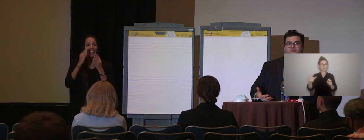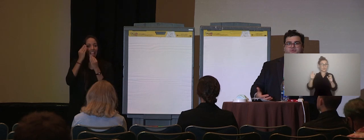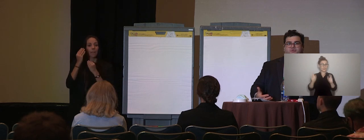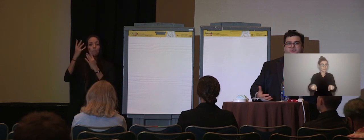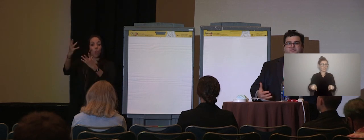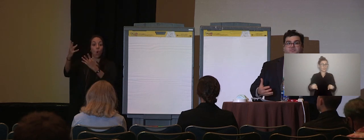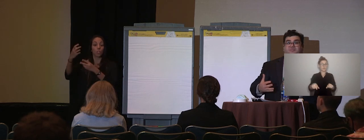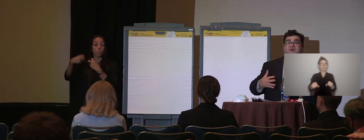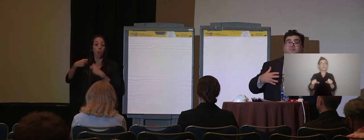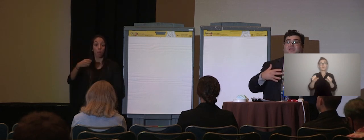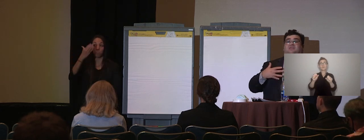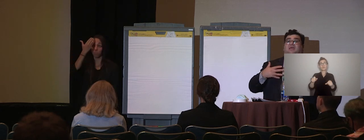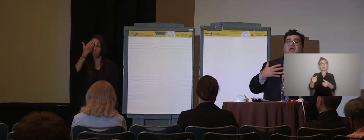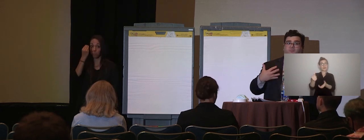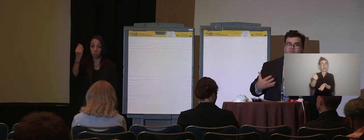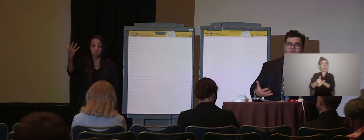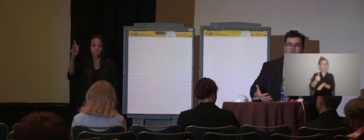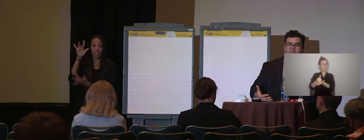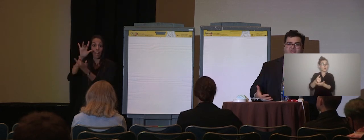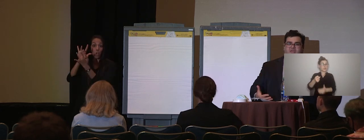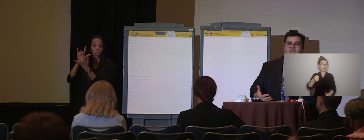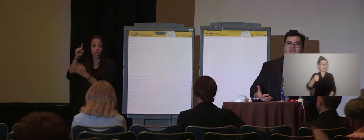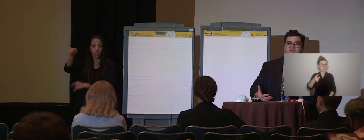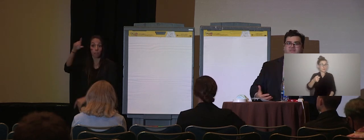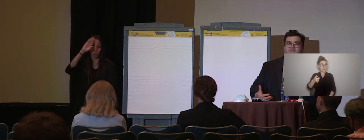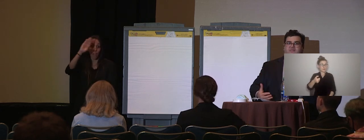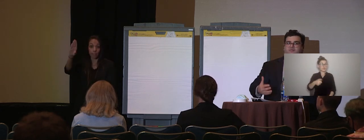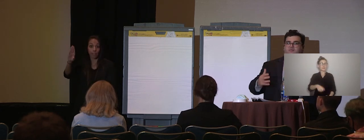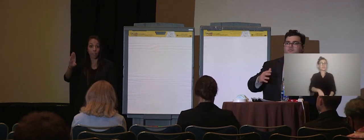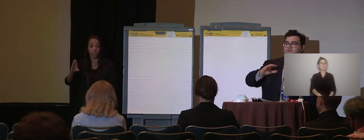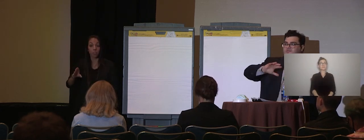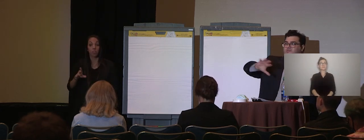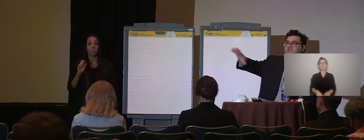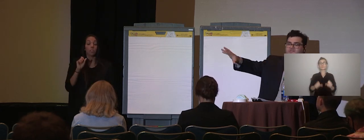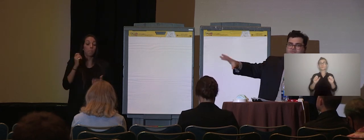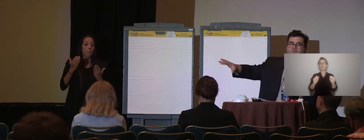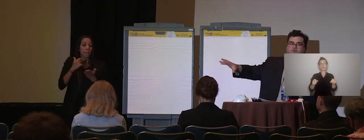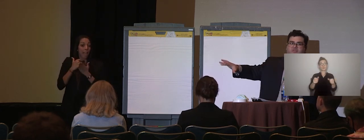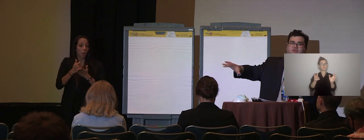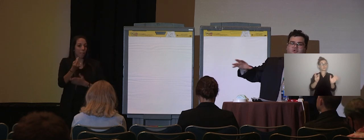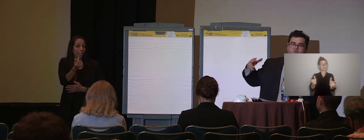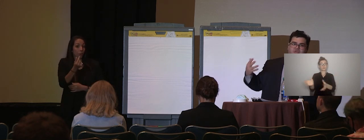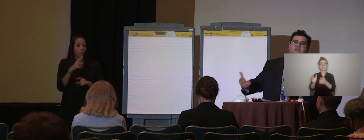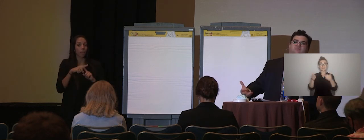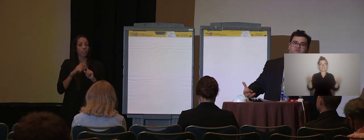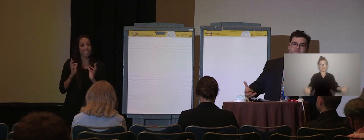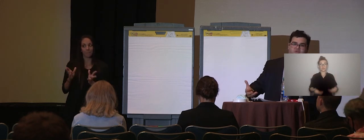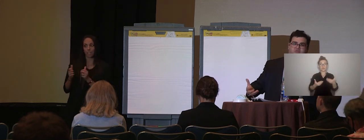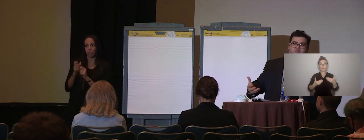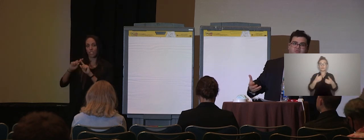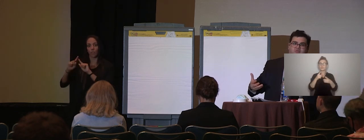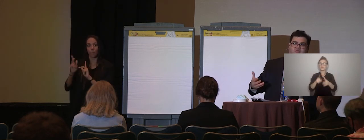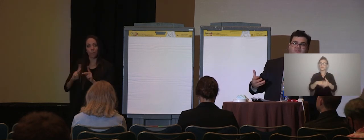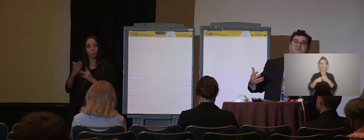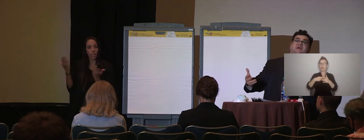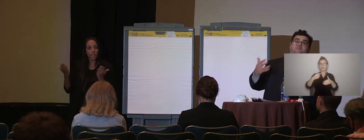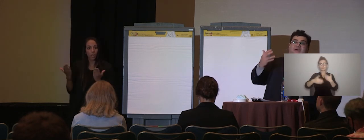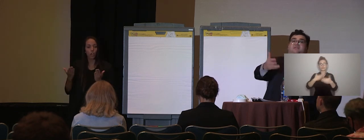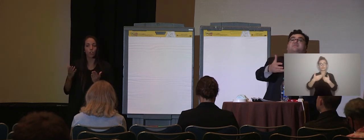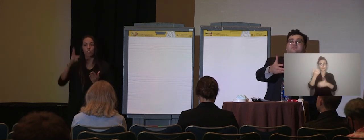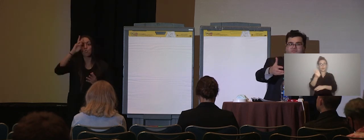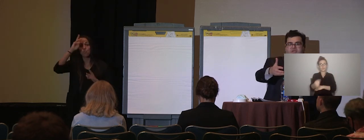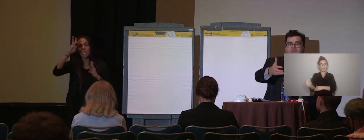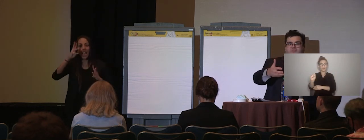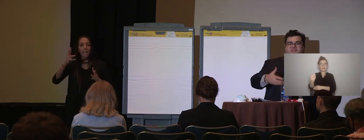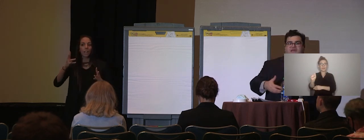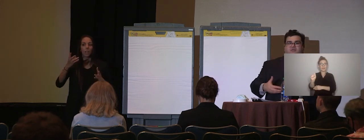issue, that might help a little bit, and to speak to people here, create a movement so that that